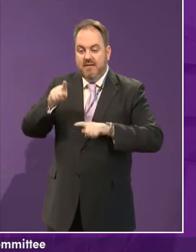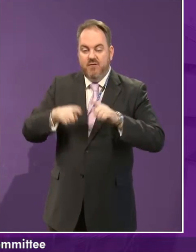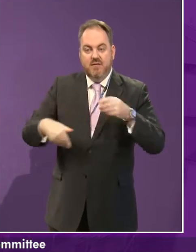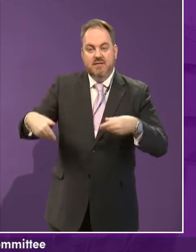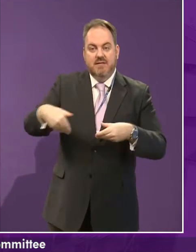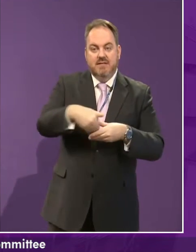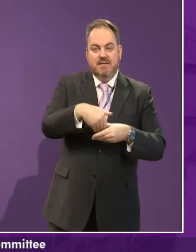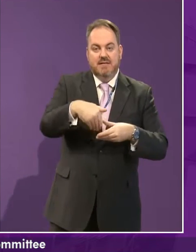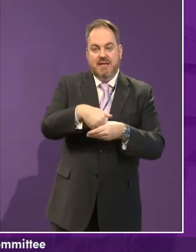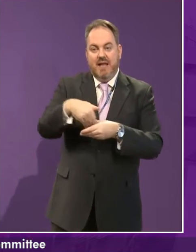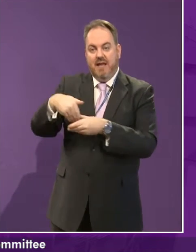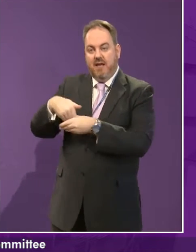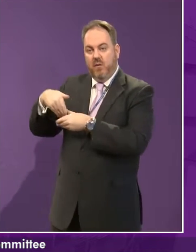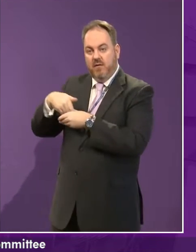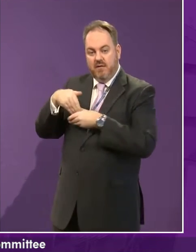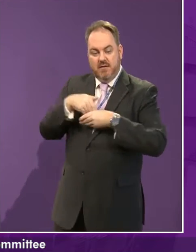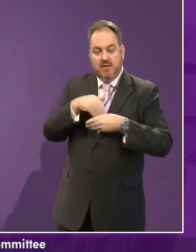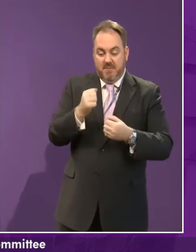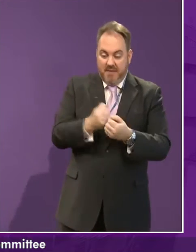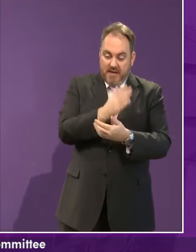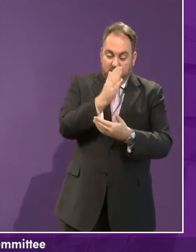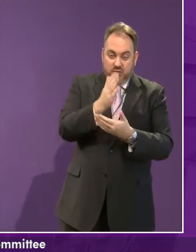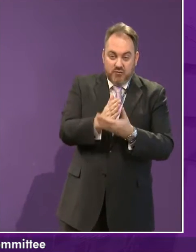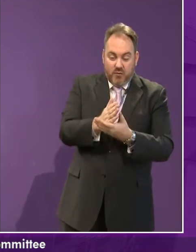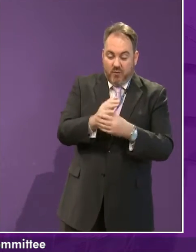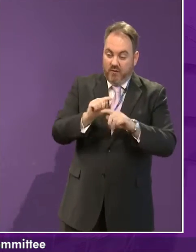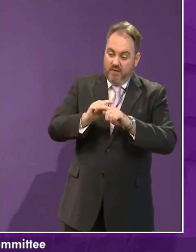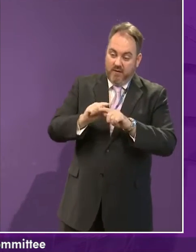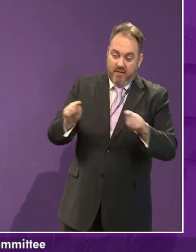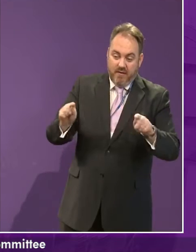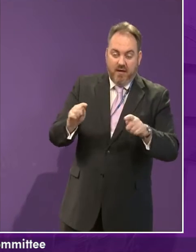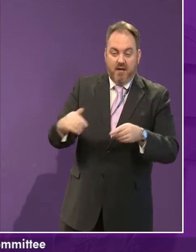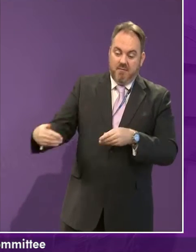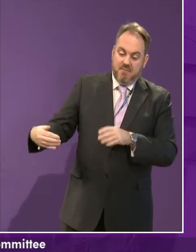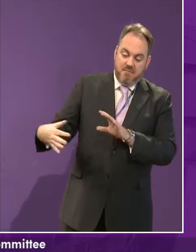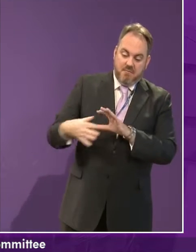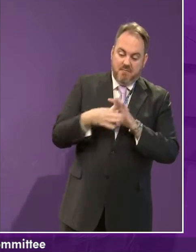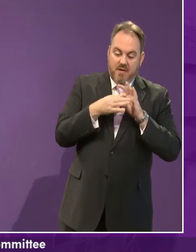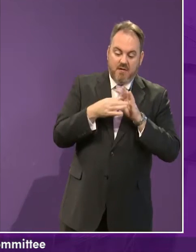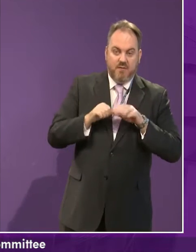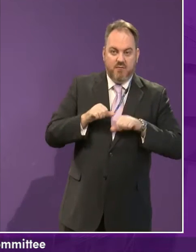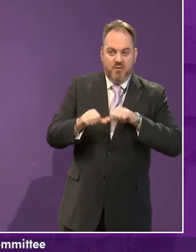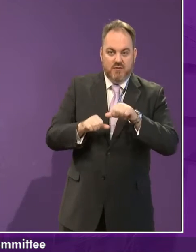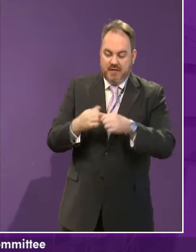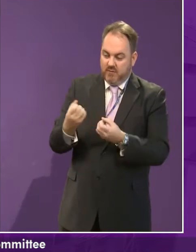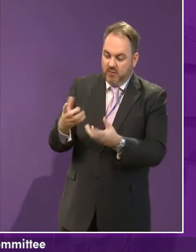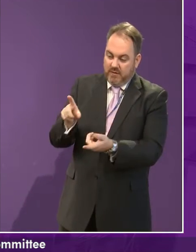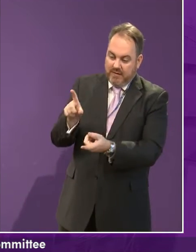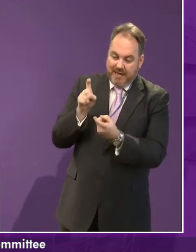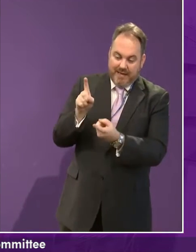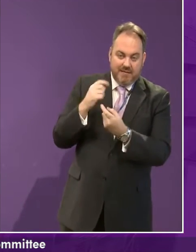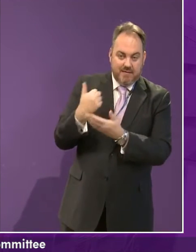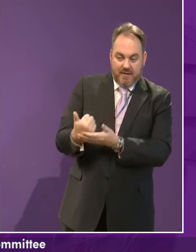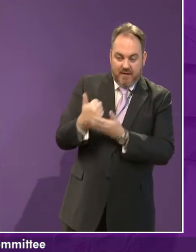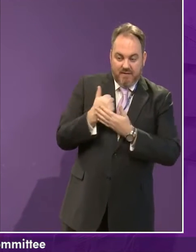obviously applicants are key to their business, as are schools and colleges, as are advisors, as